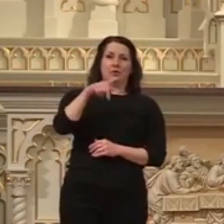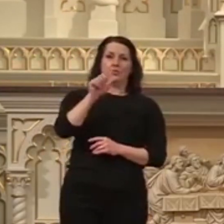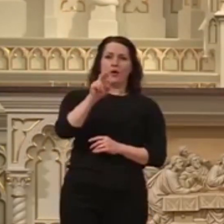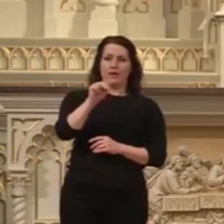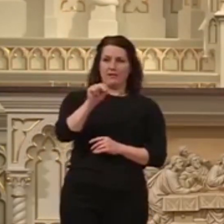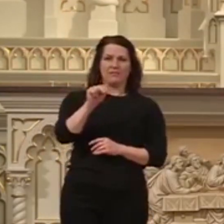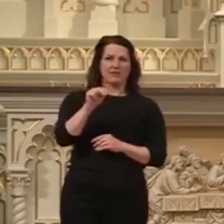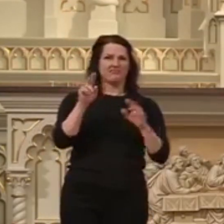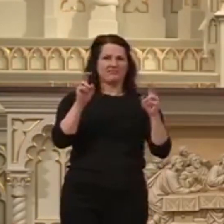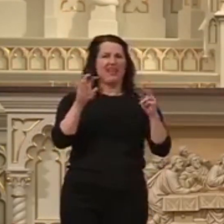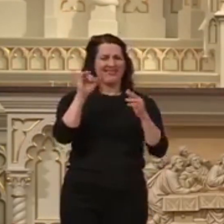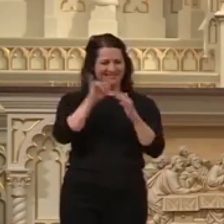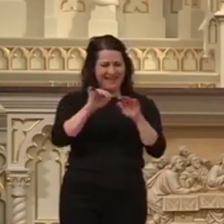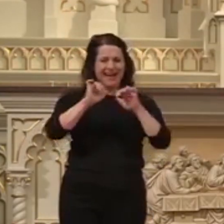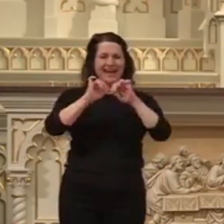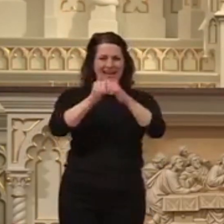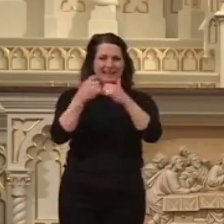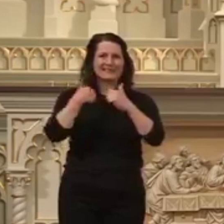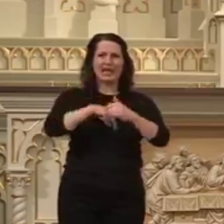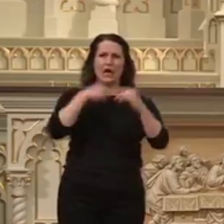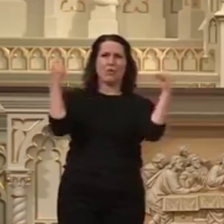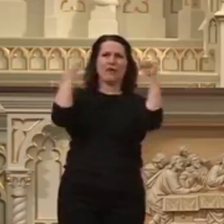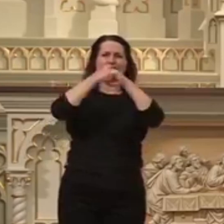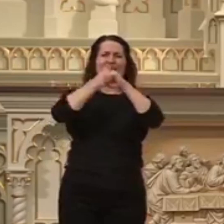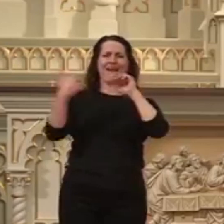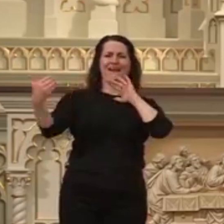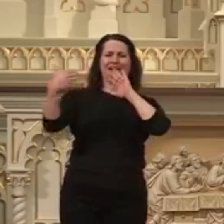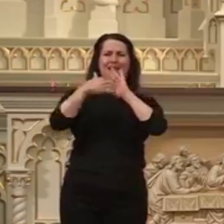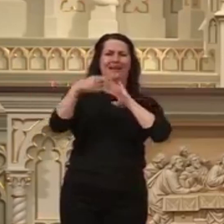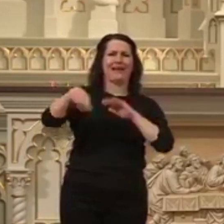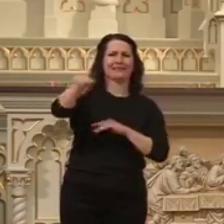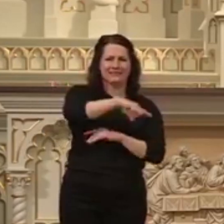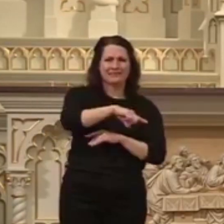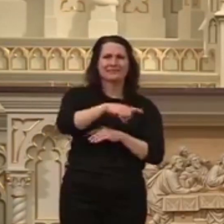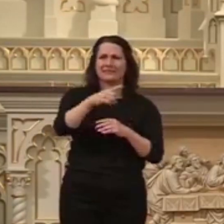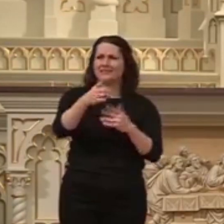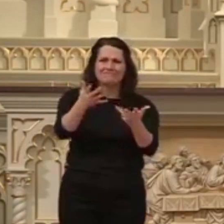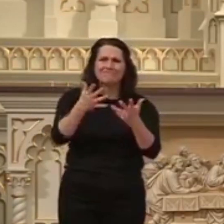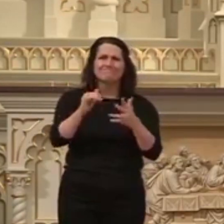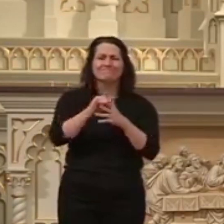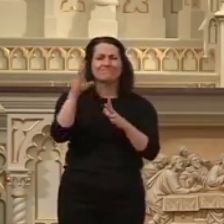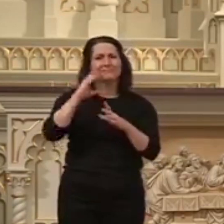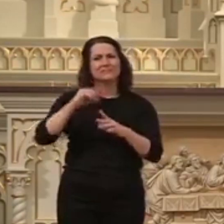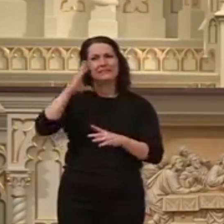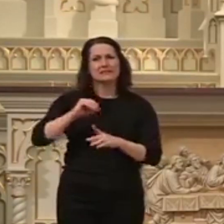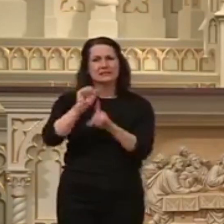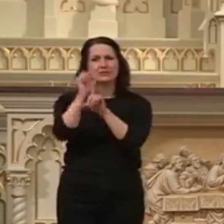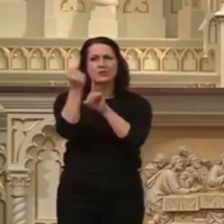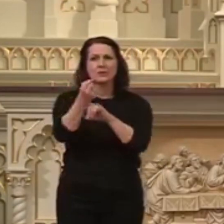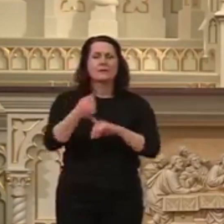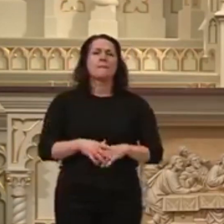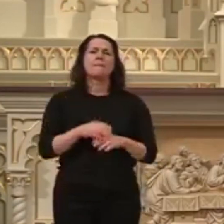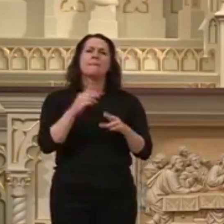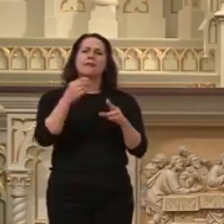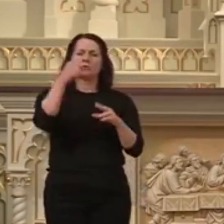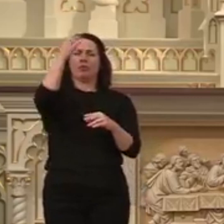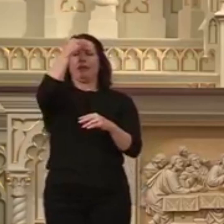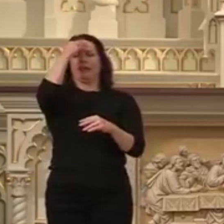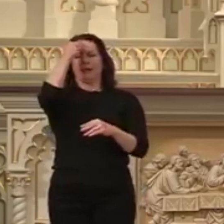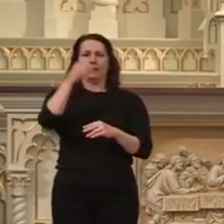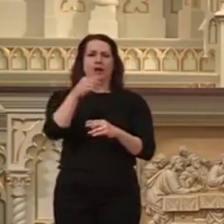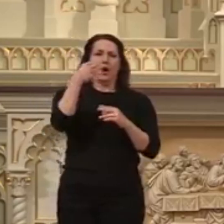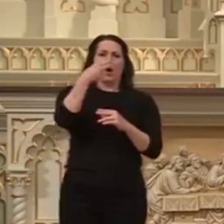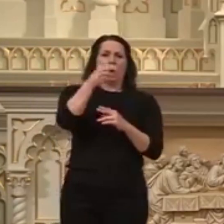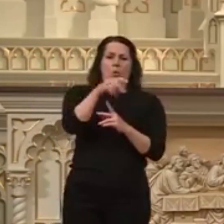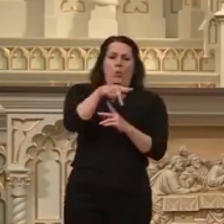I invite all of us to use that, to hold on to that slogan of